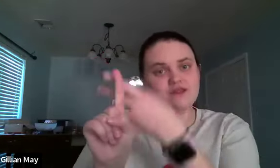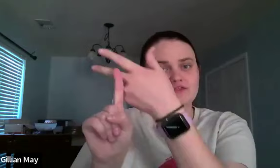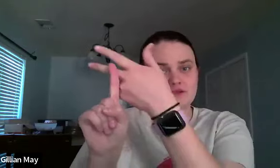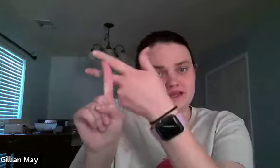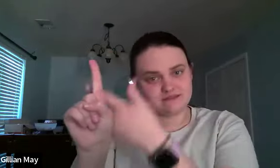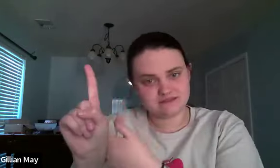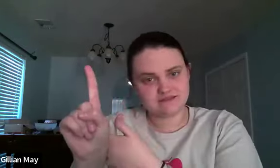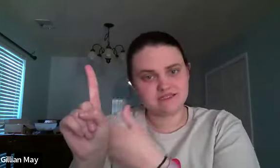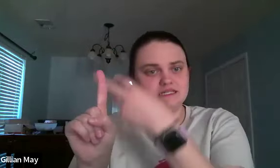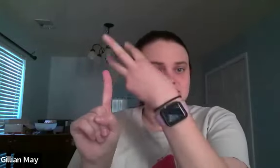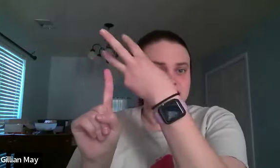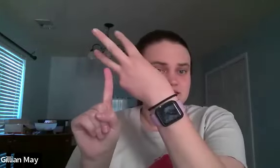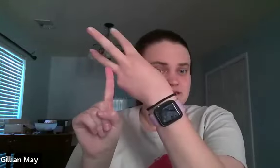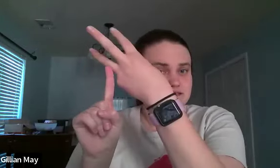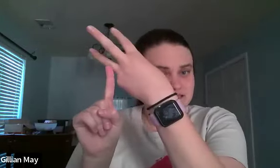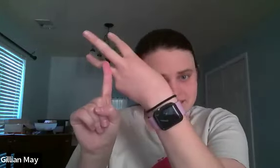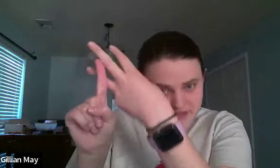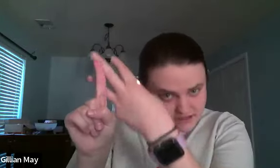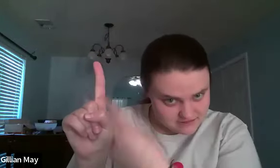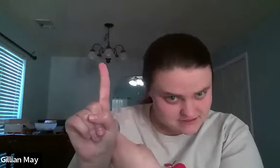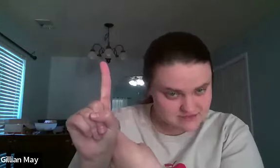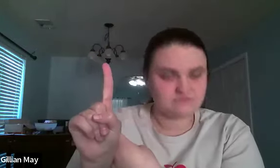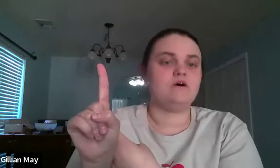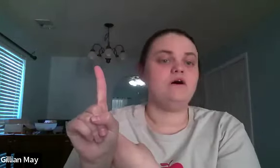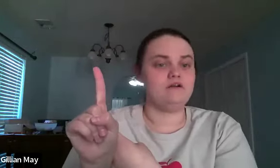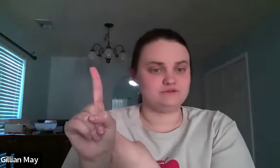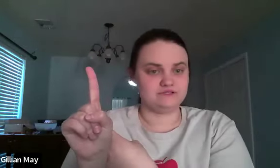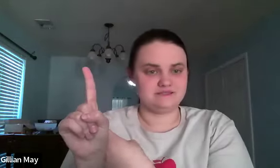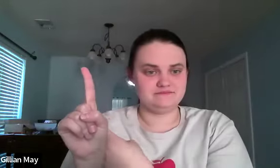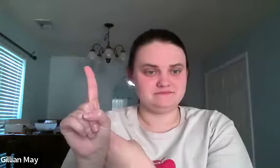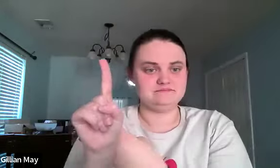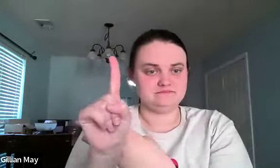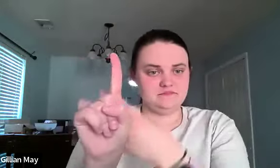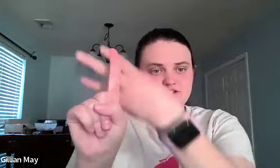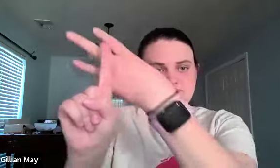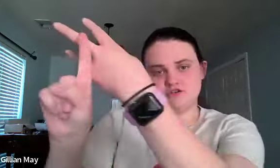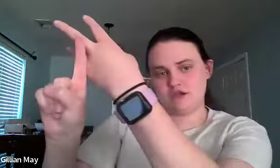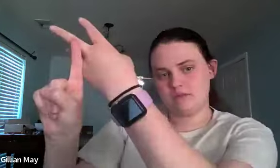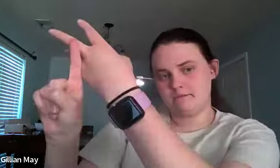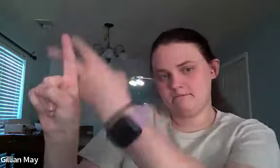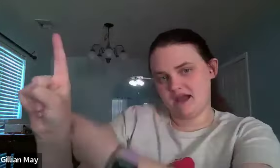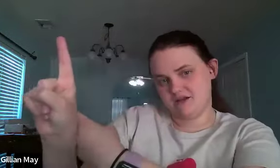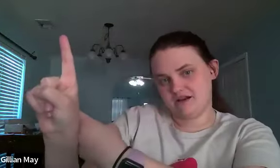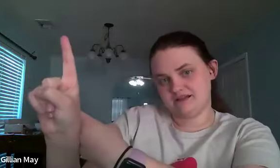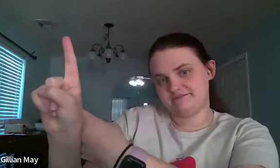3 months, 6 months, all the sorts. You just make sure they go in the back of your hand.